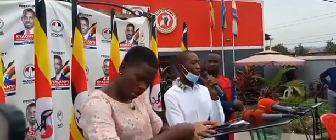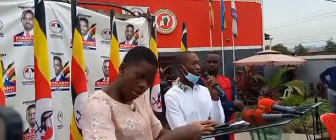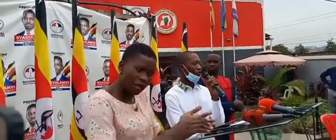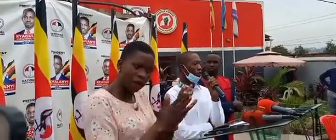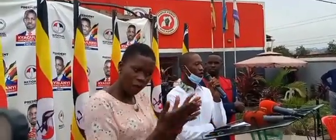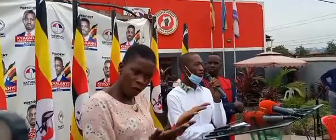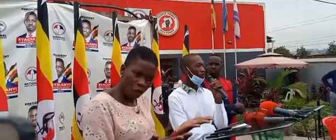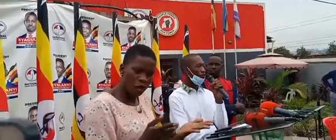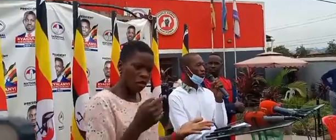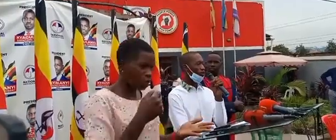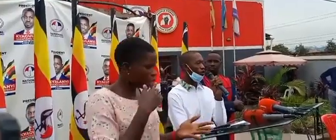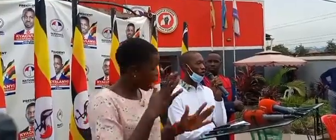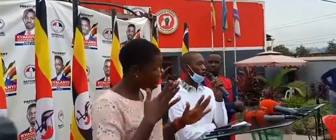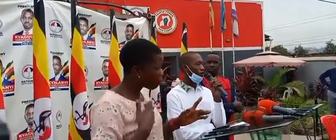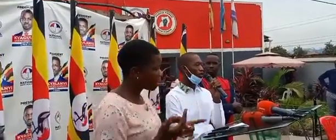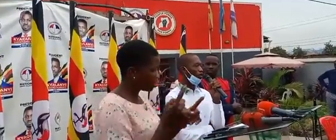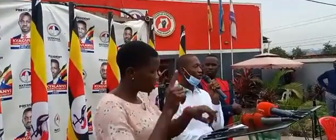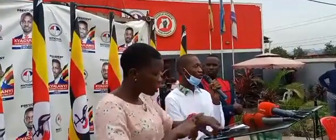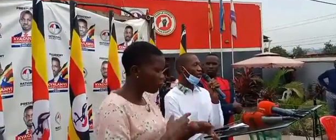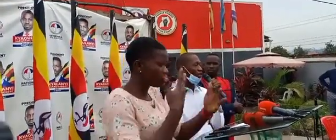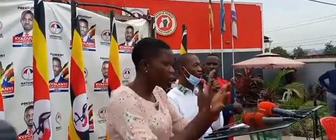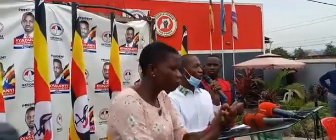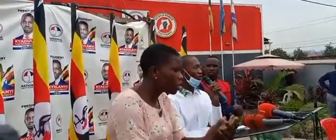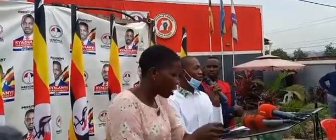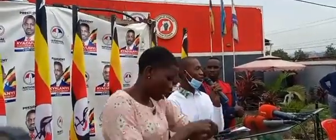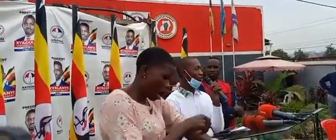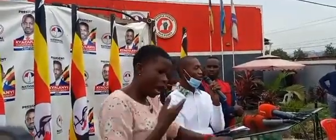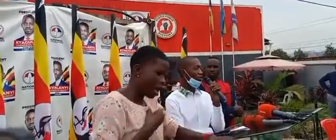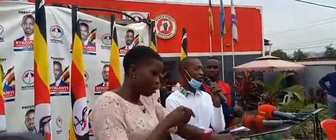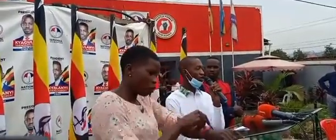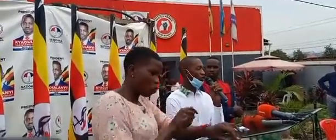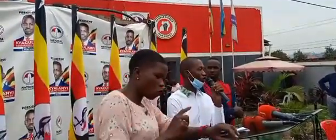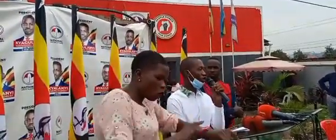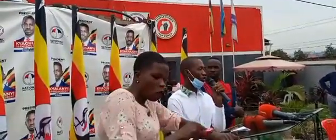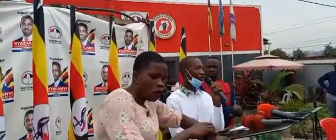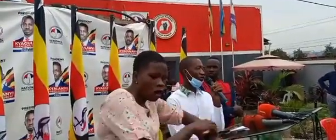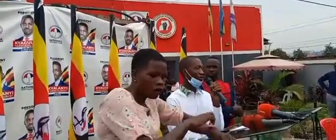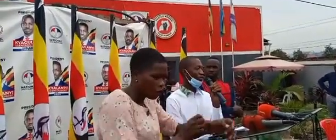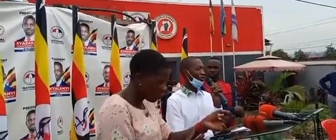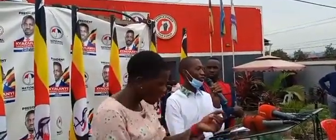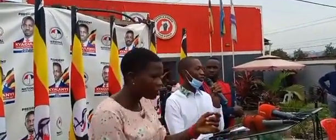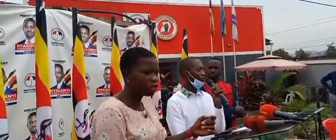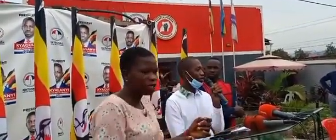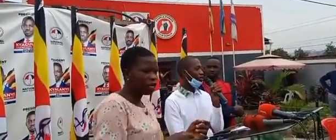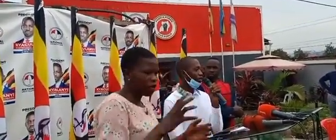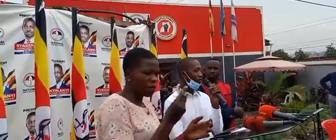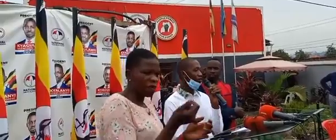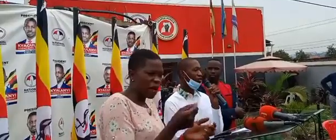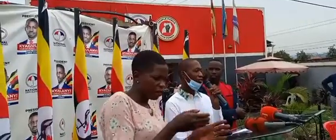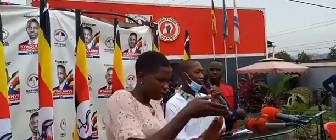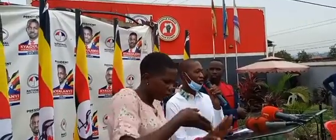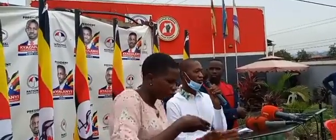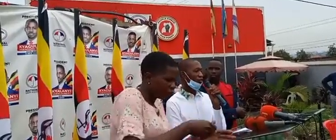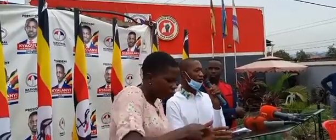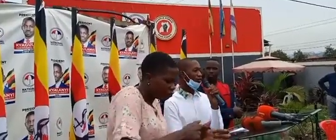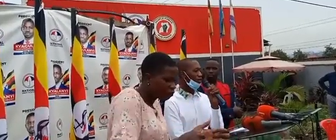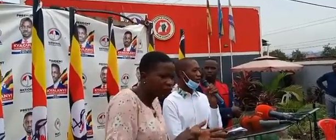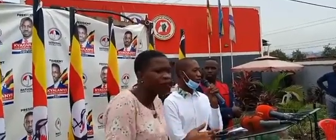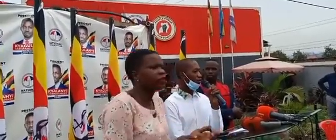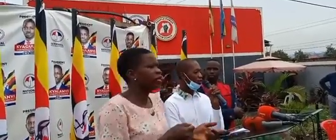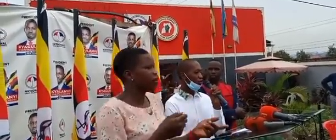okwasayininga obe ng'ofulumayo n'ebintu bye ebikwatako oba katugambe biwandiiko waleti ne tusayininga bulungi ebintu